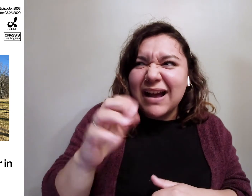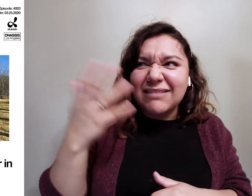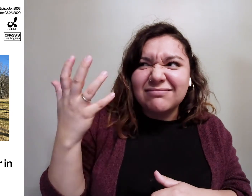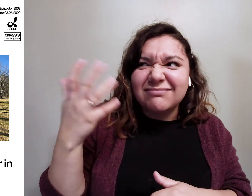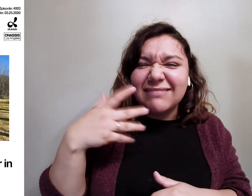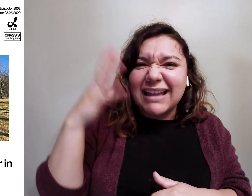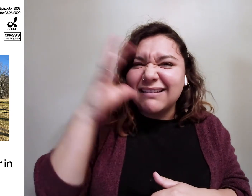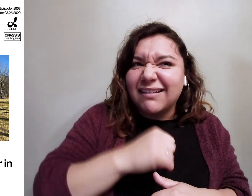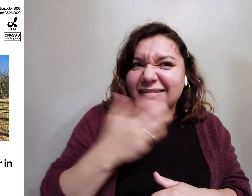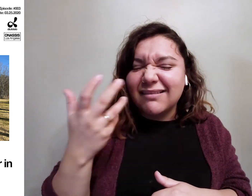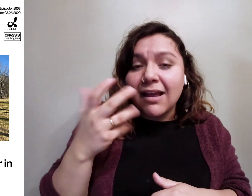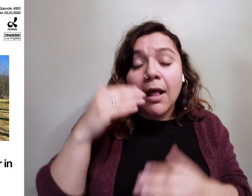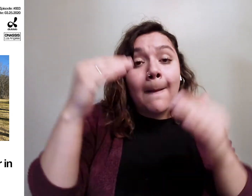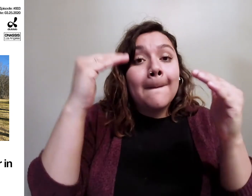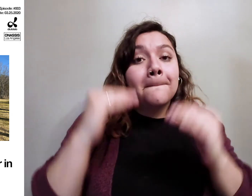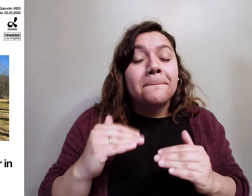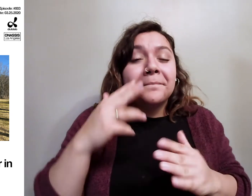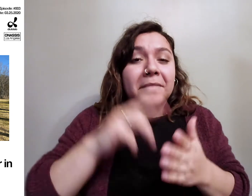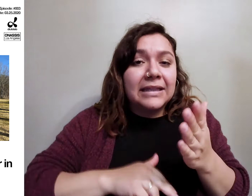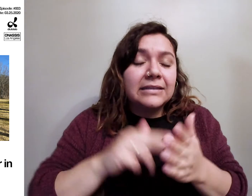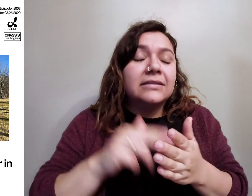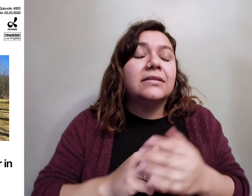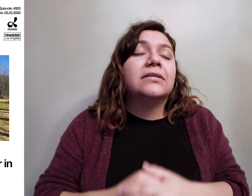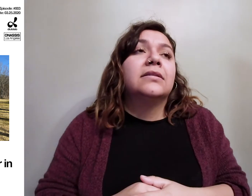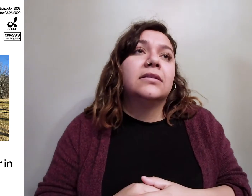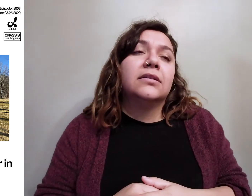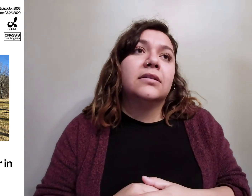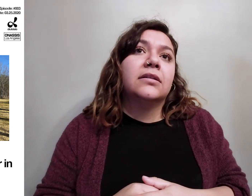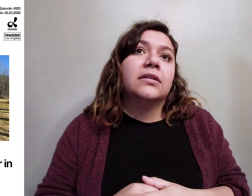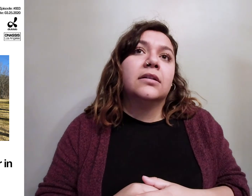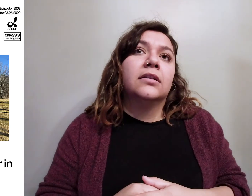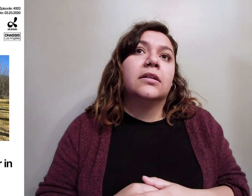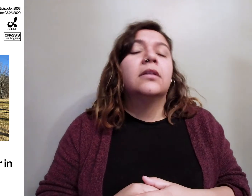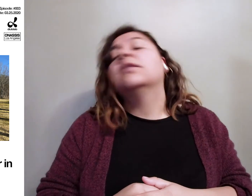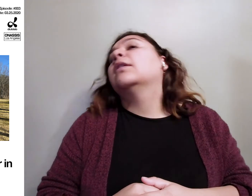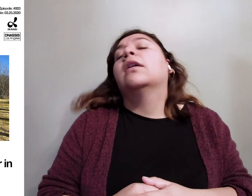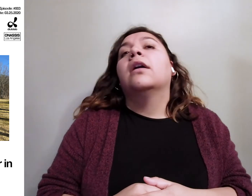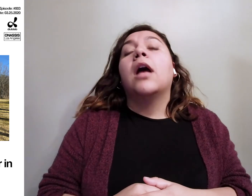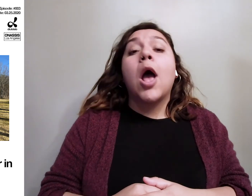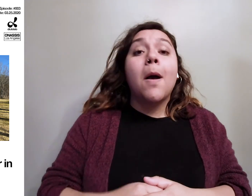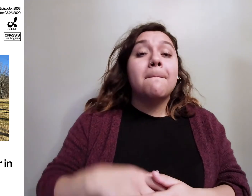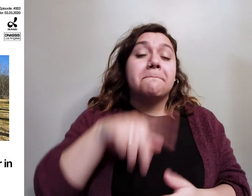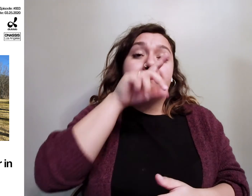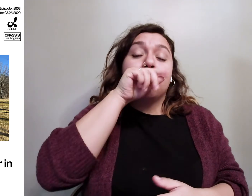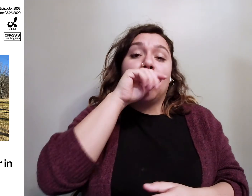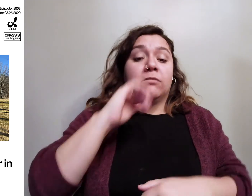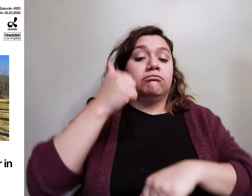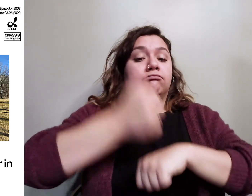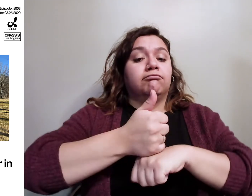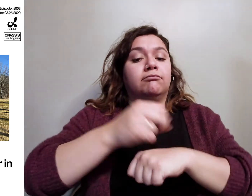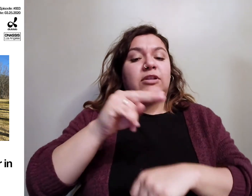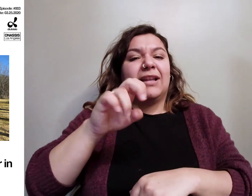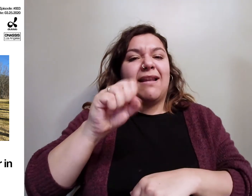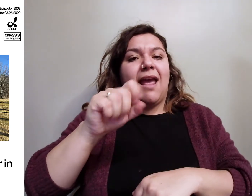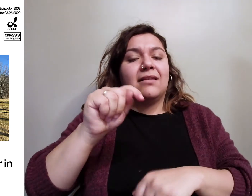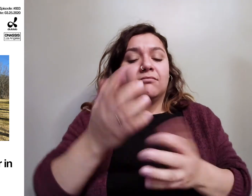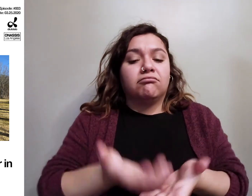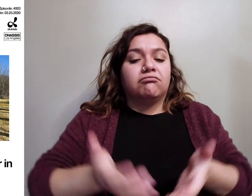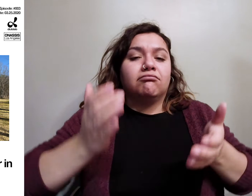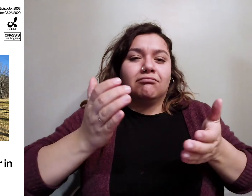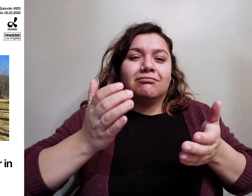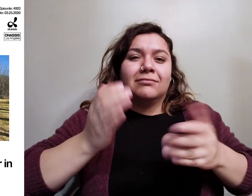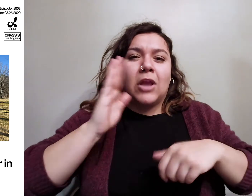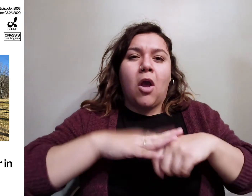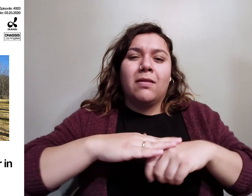things. I'm wondering so much how people like doormen and cashiers